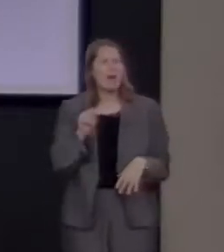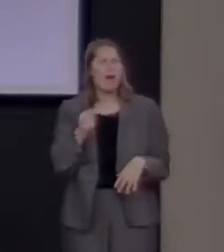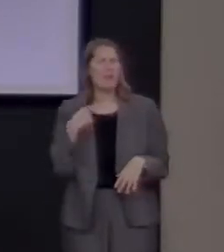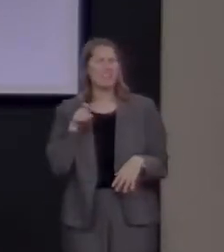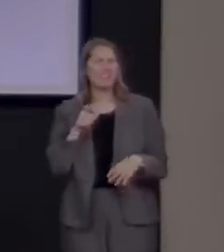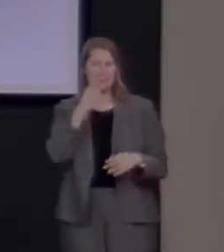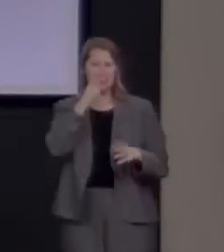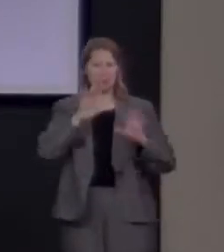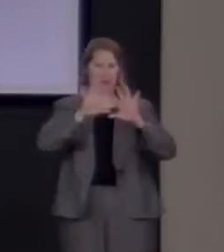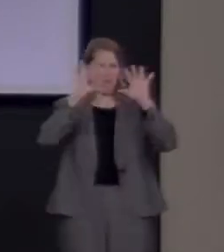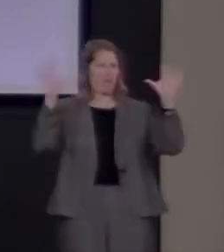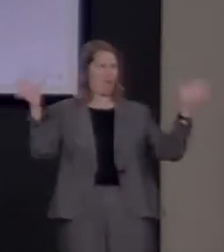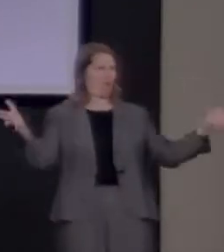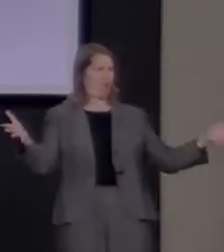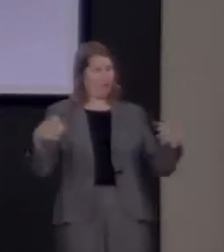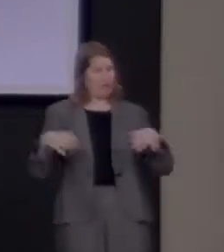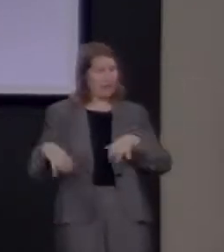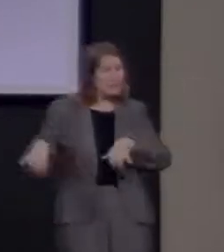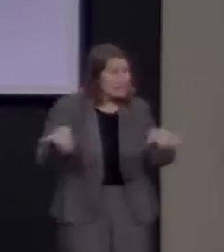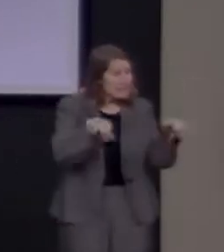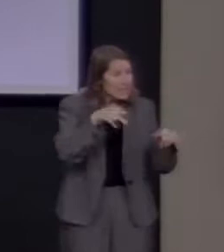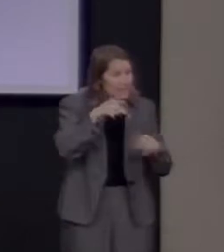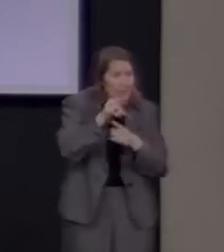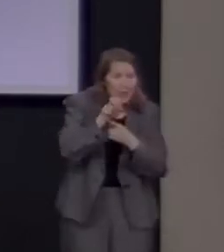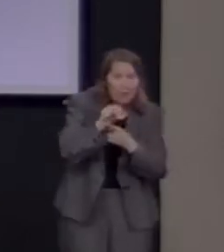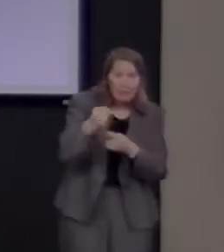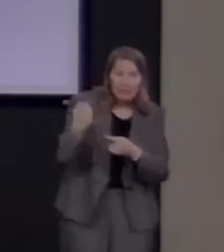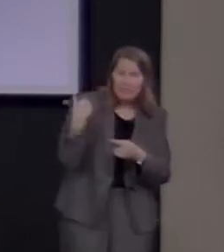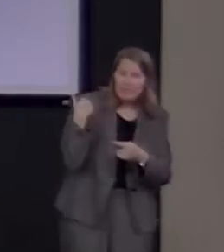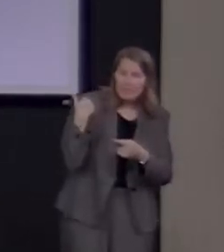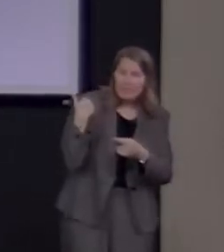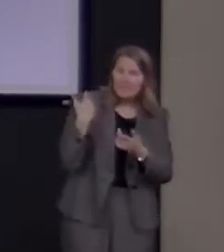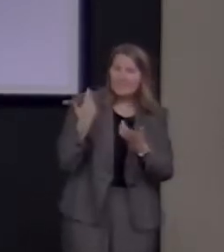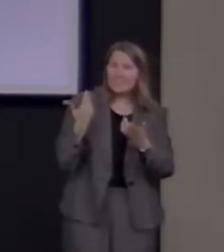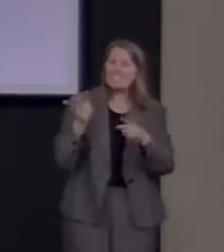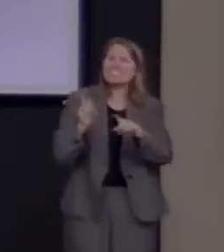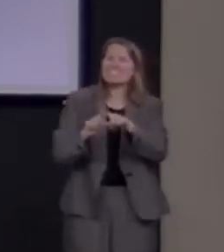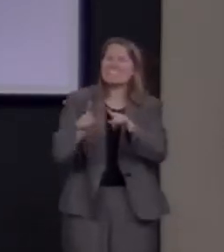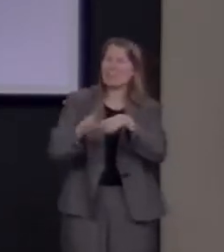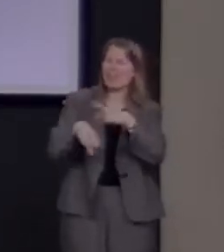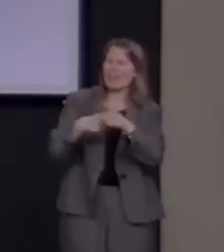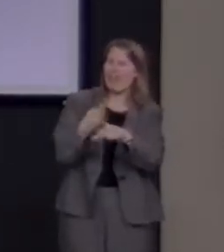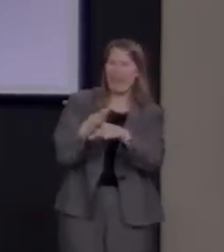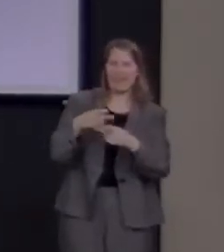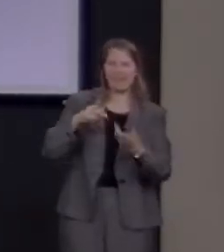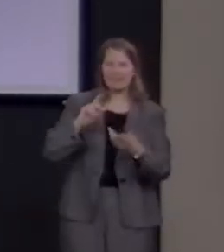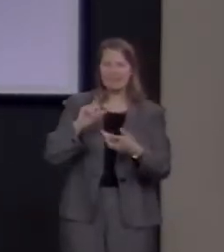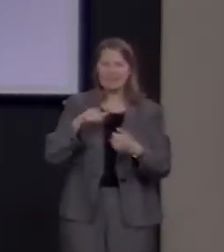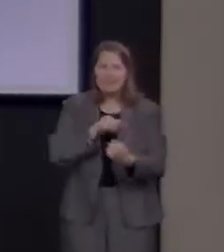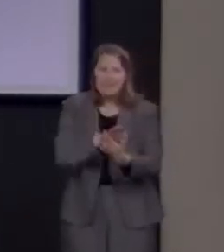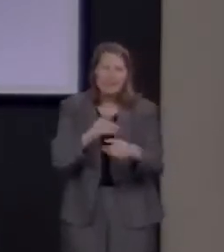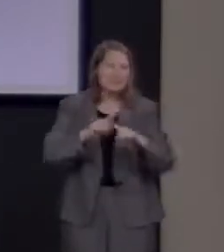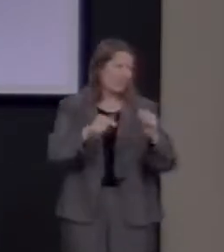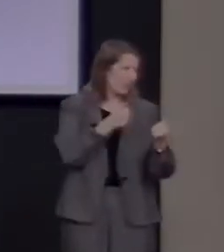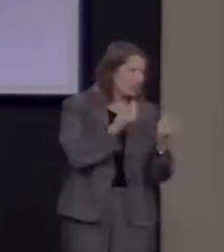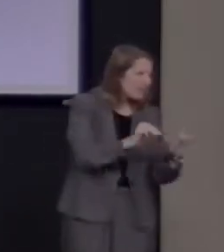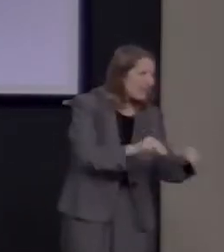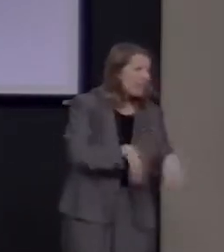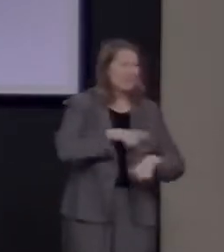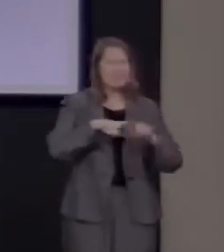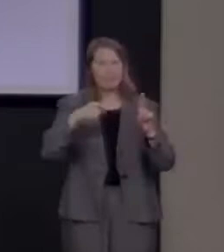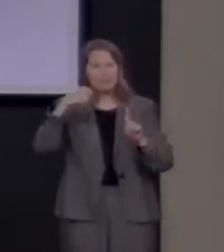analyses to look for consistent patterns across different studies using different paradigms, different stimuli in